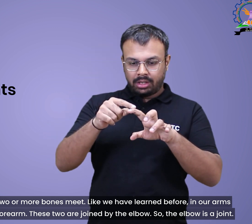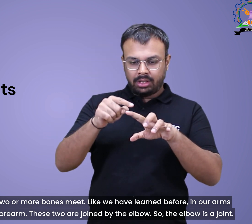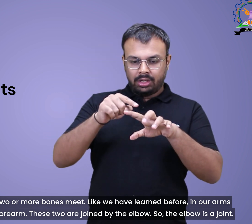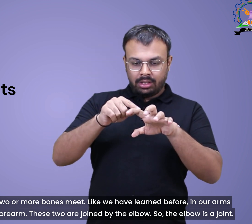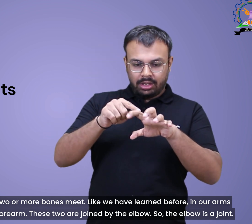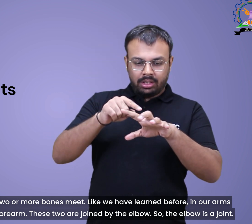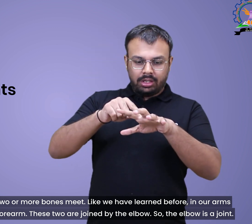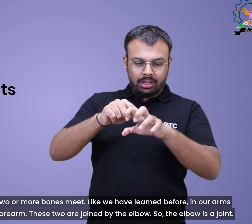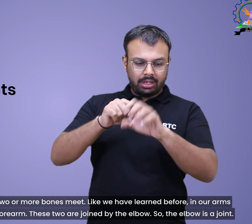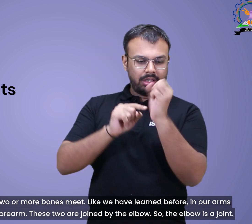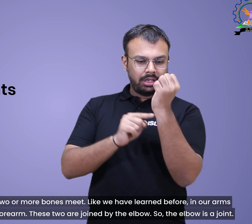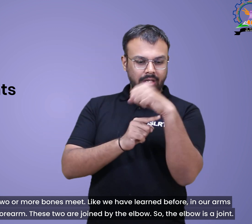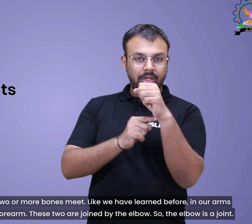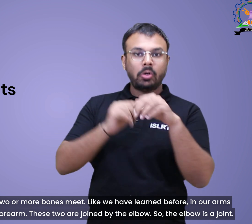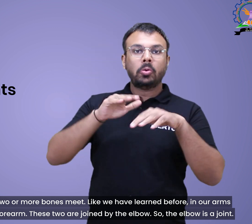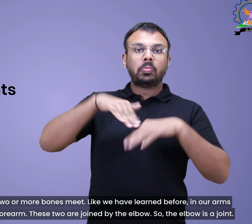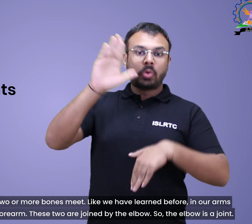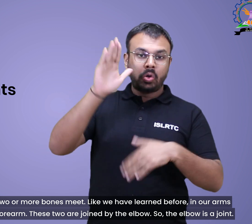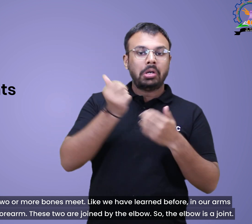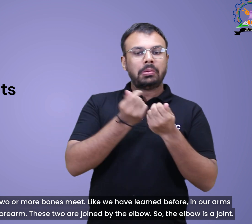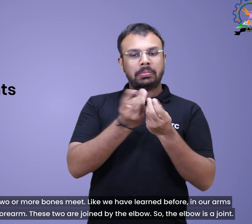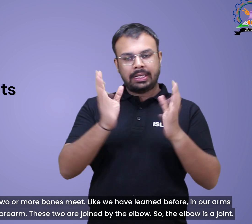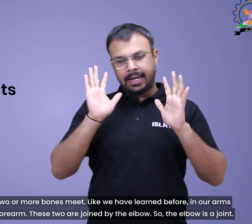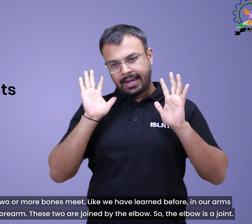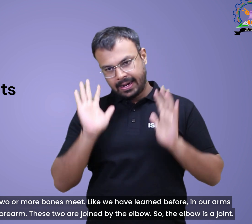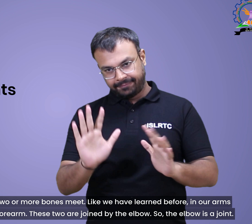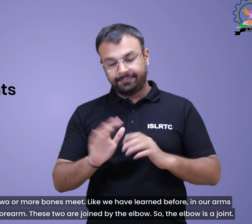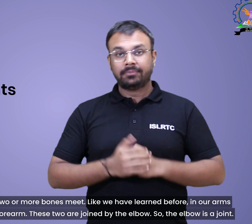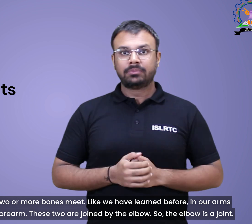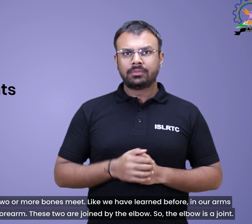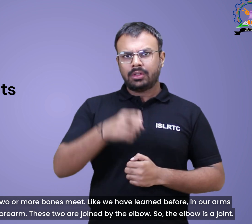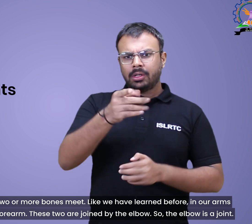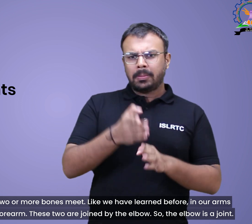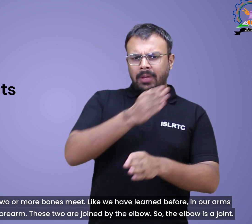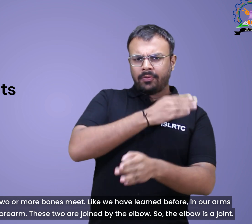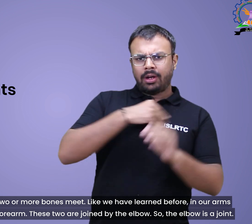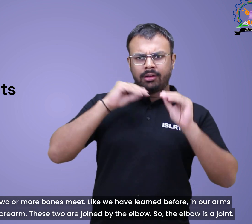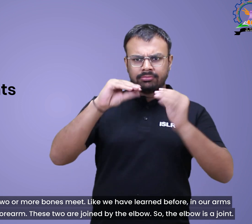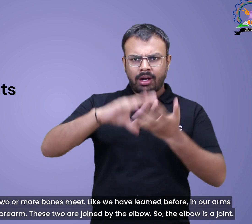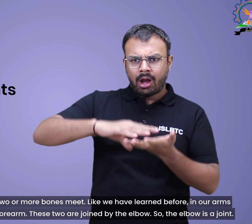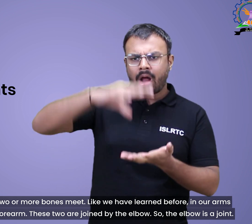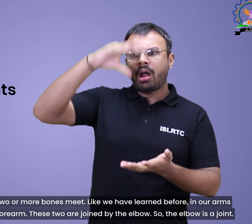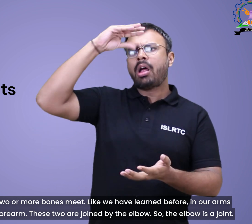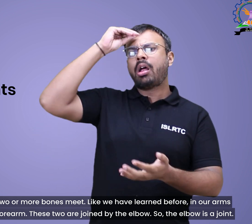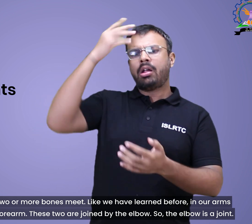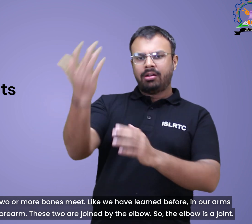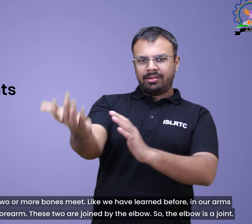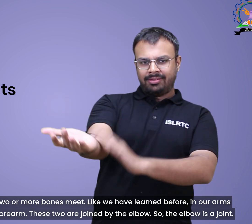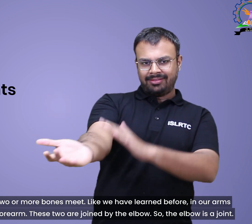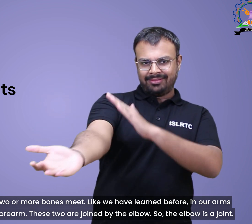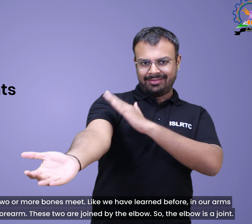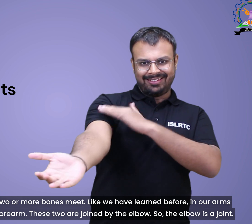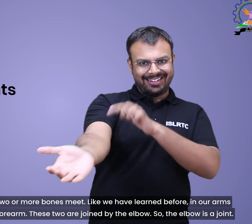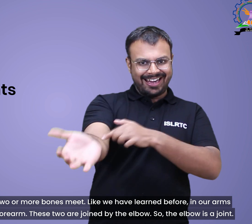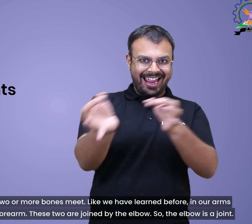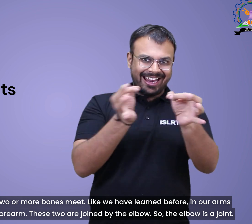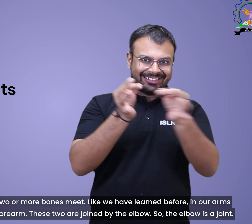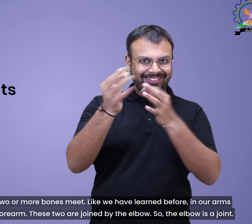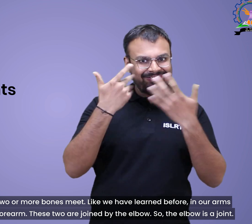arms we have the upper arm and the forearm. These two are joined by the elbow. So, the elbow